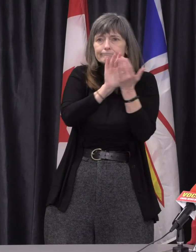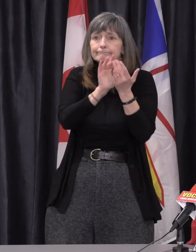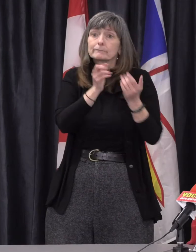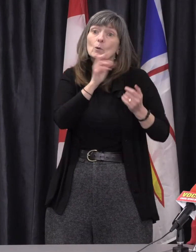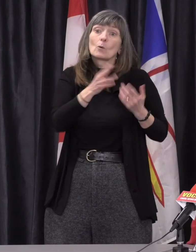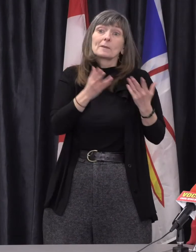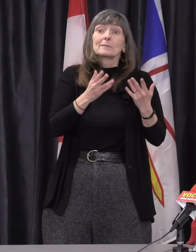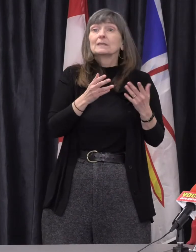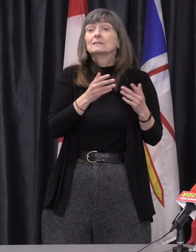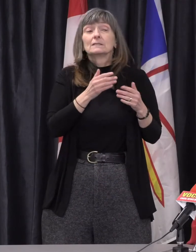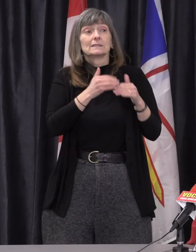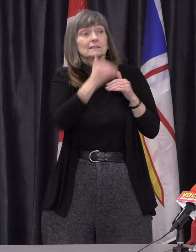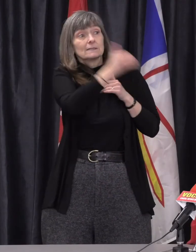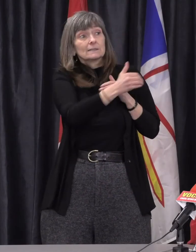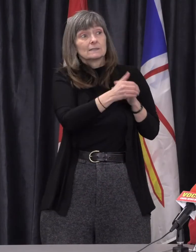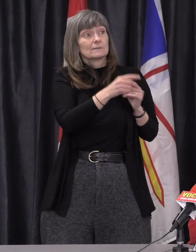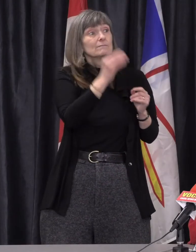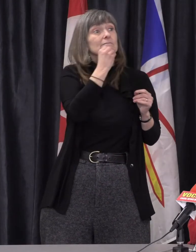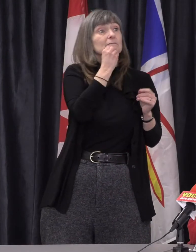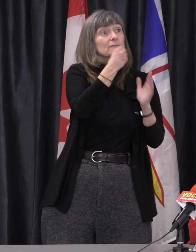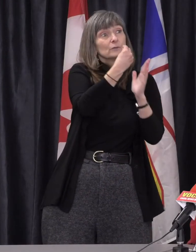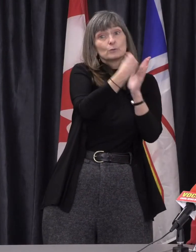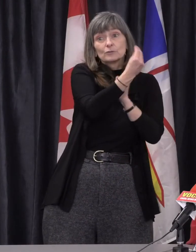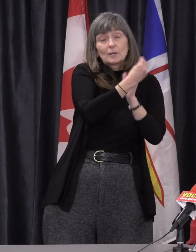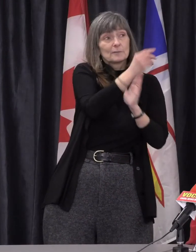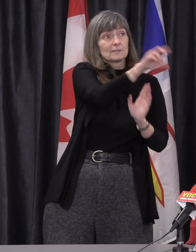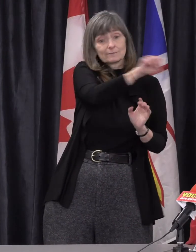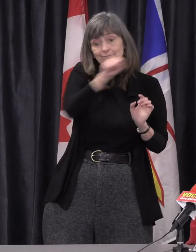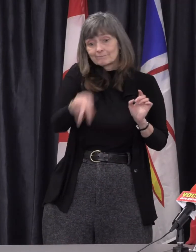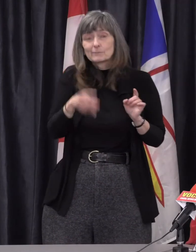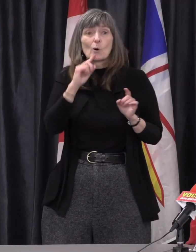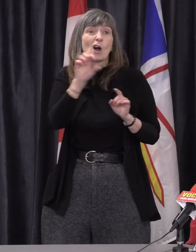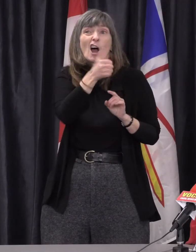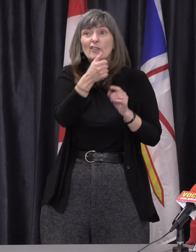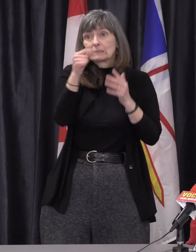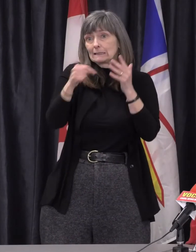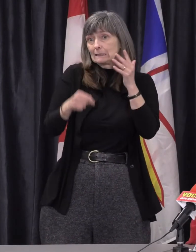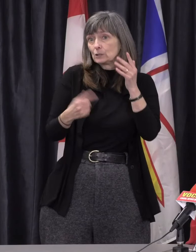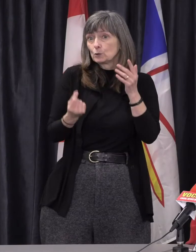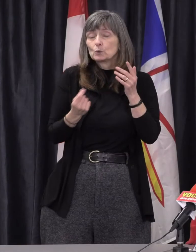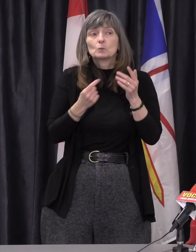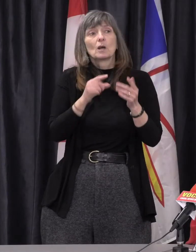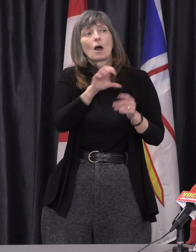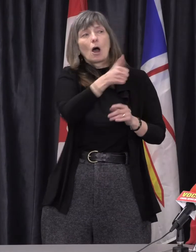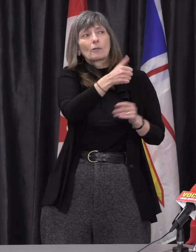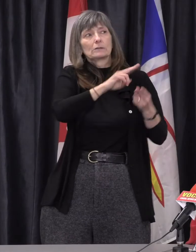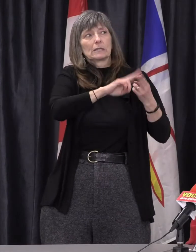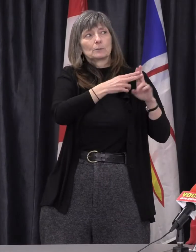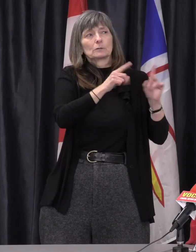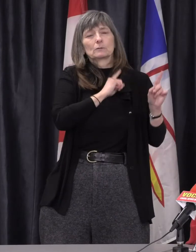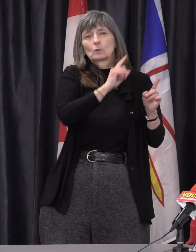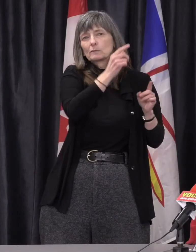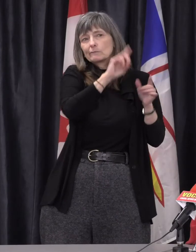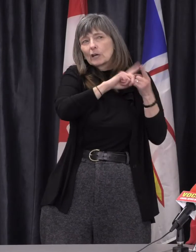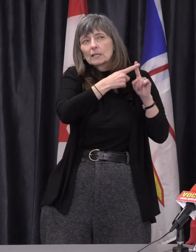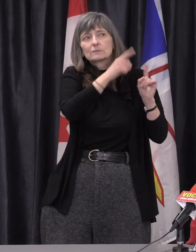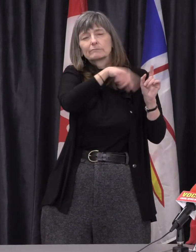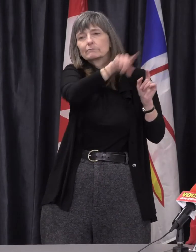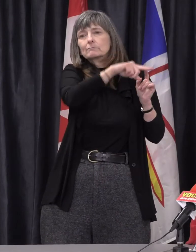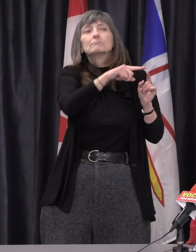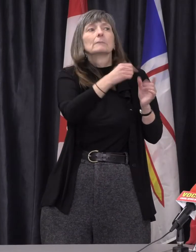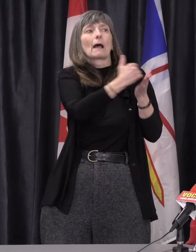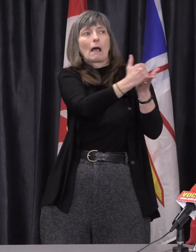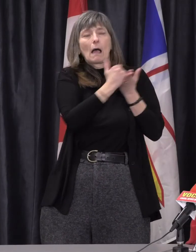over food or to go do other errands that they might need to do. Try to get those support services in